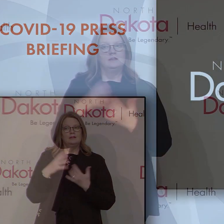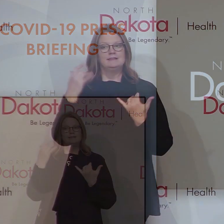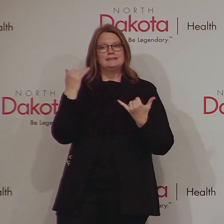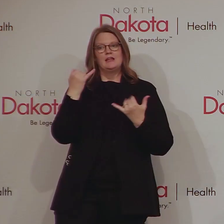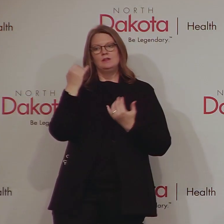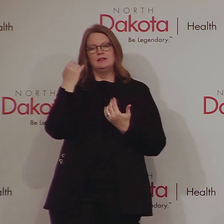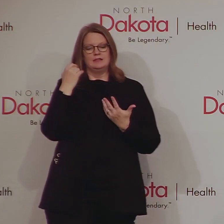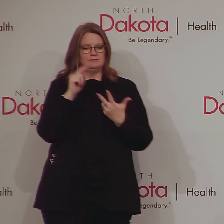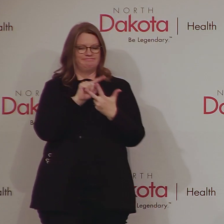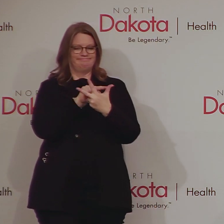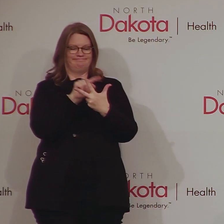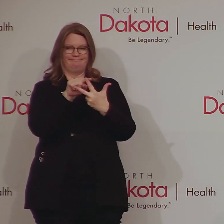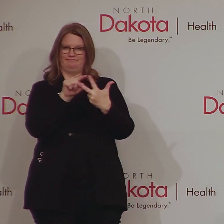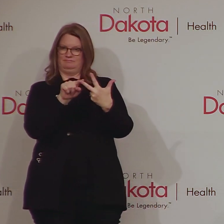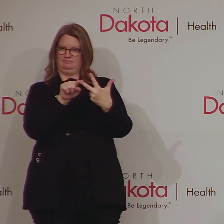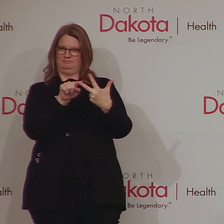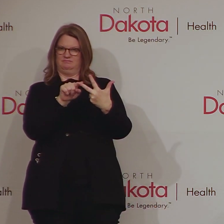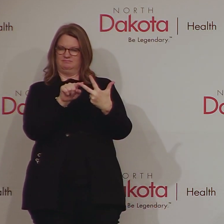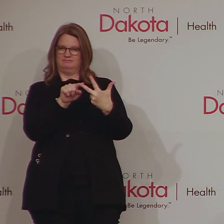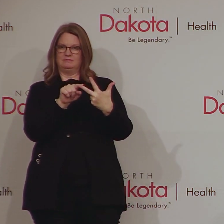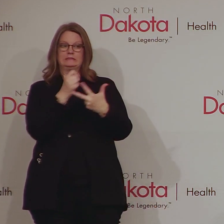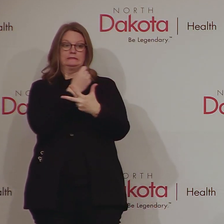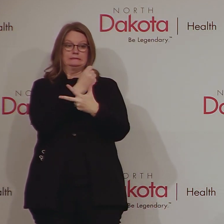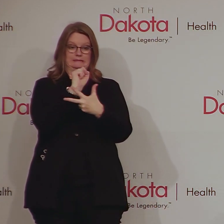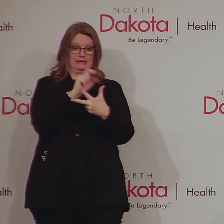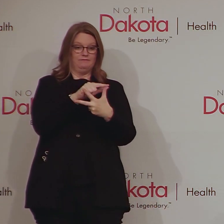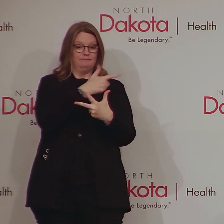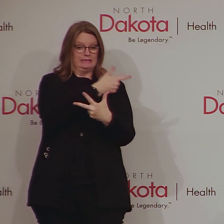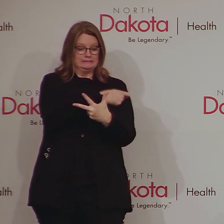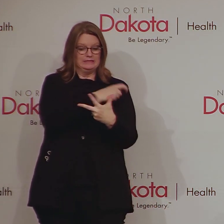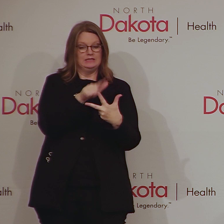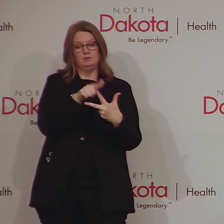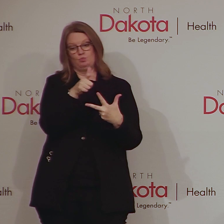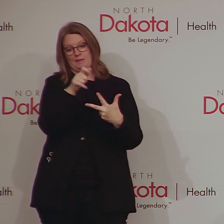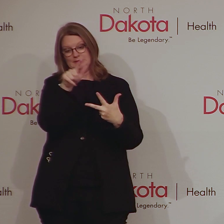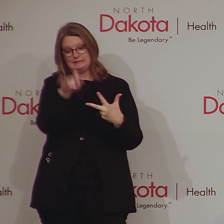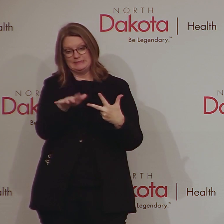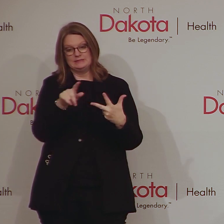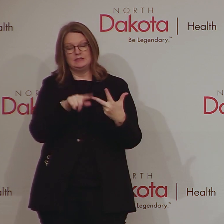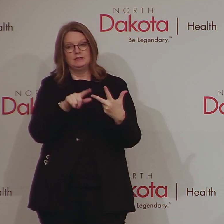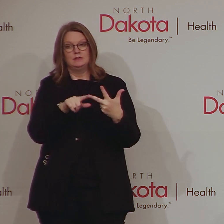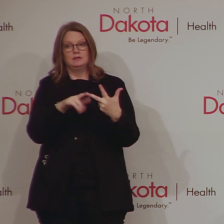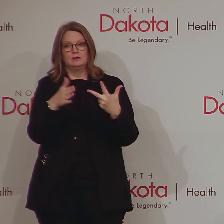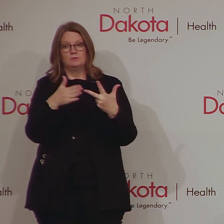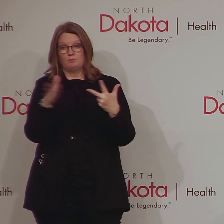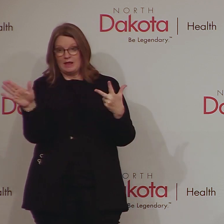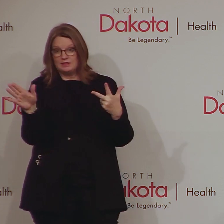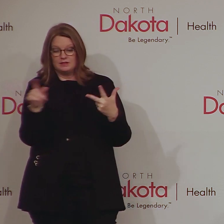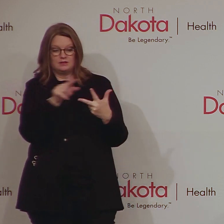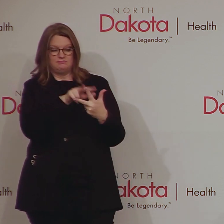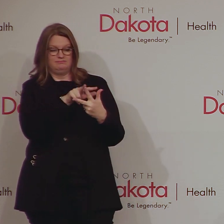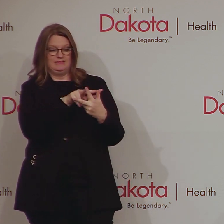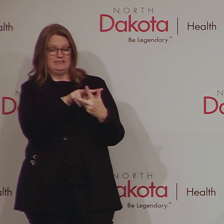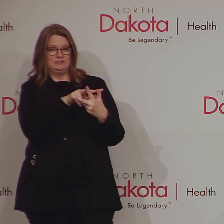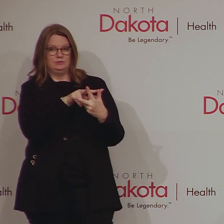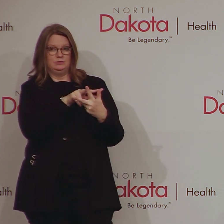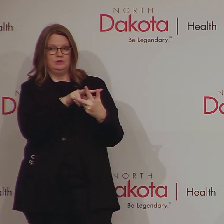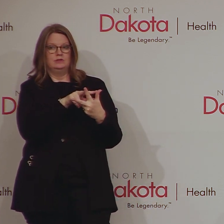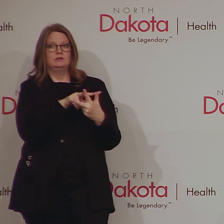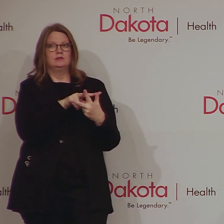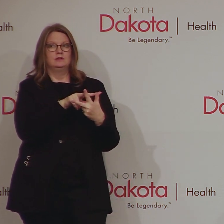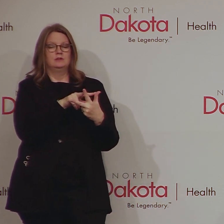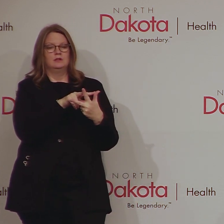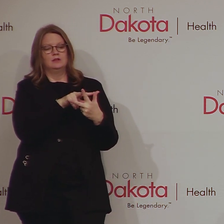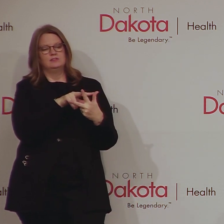those three-pronged approaches, safe and effective vaccines, the rapid testing, broadly using those as